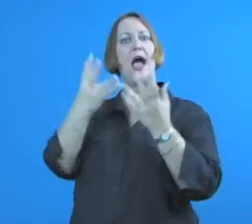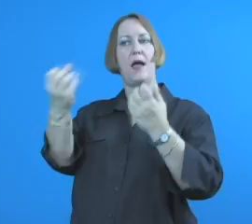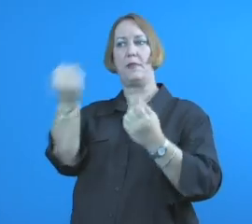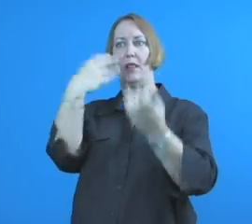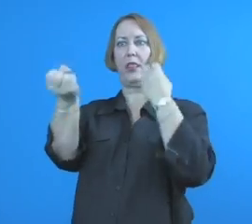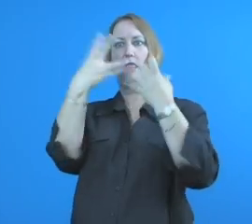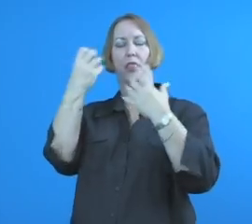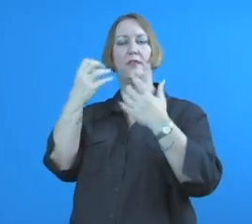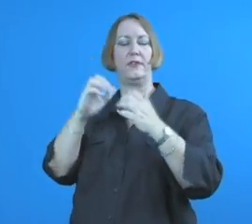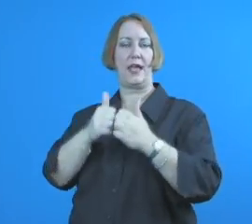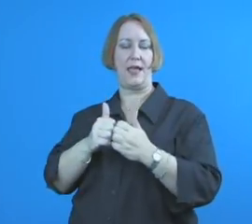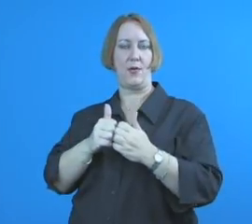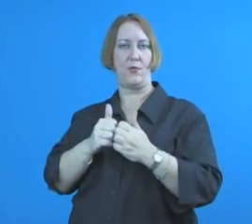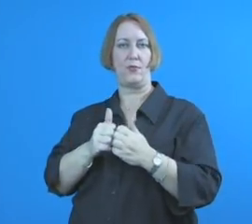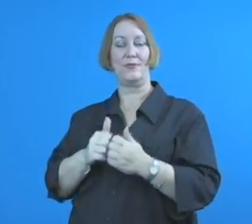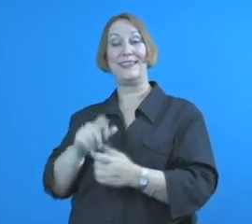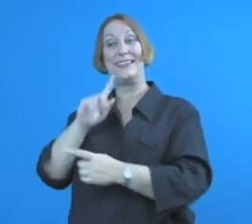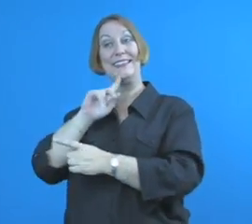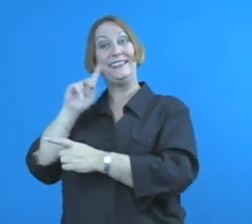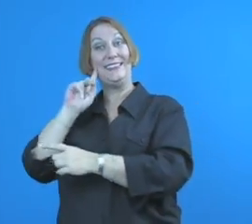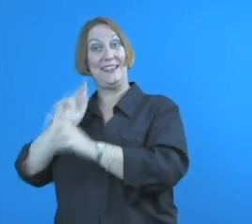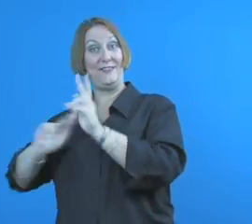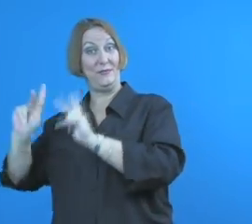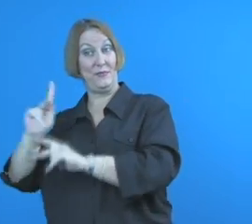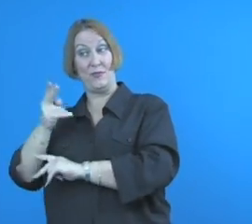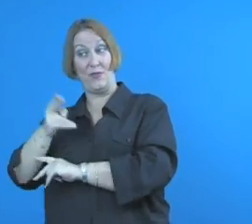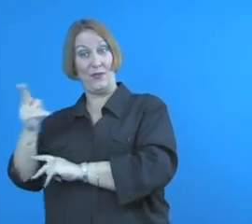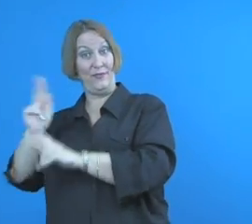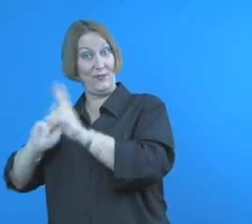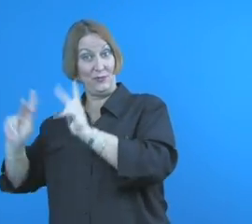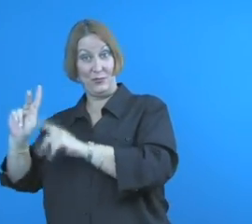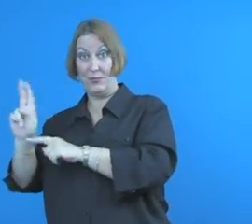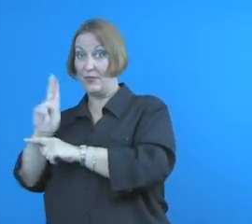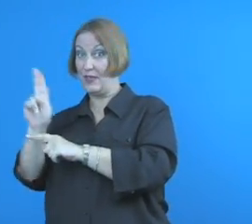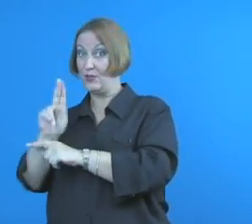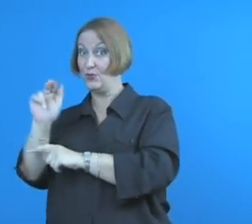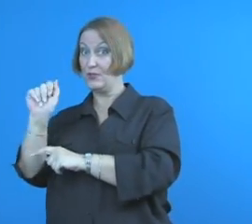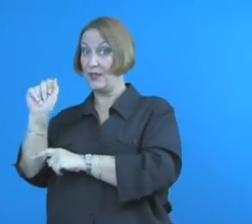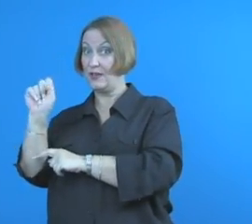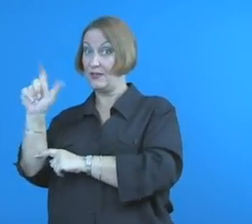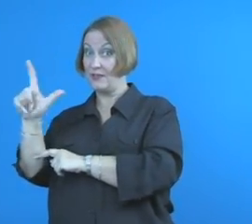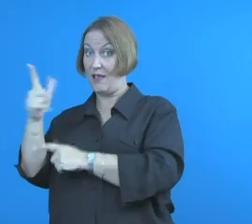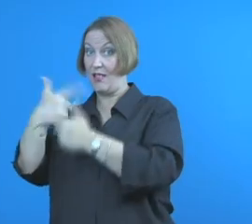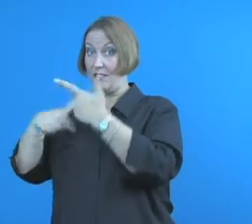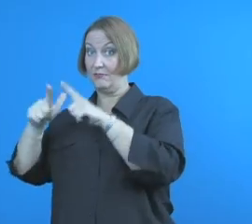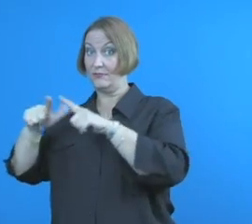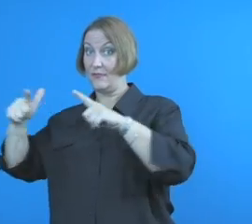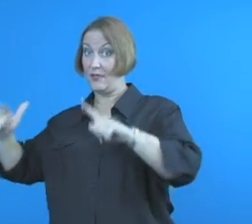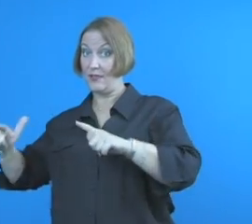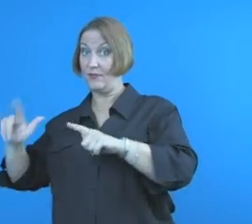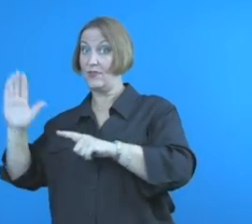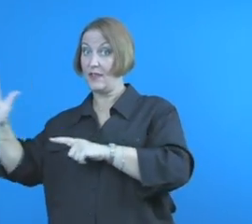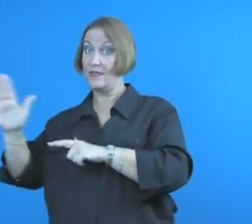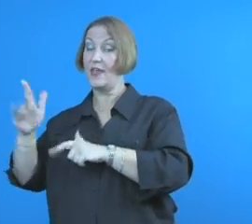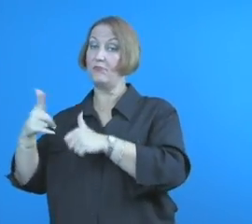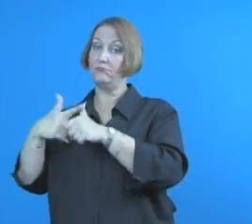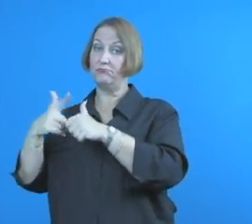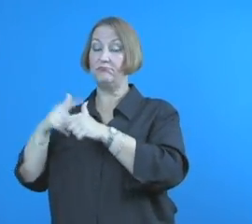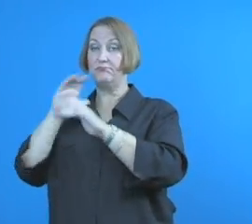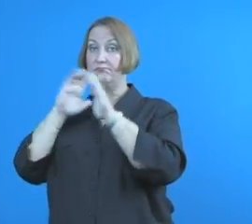hard of hearing, who rely on American Sign Language, ASL, as their principal means of communications, this capability does not